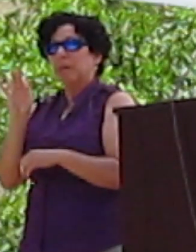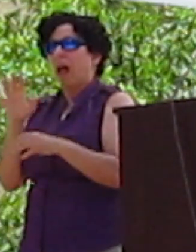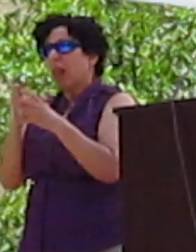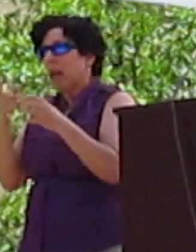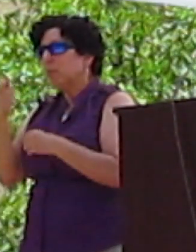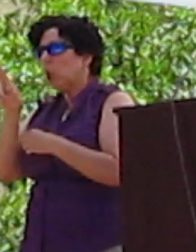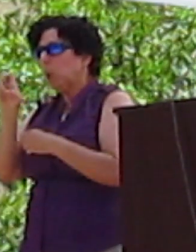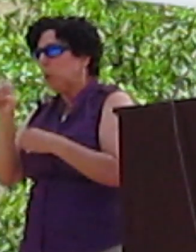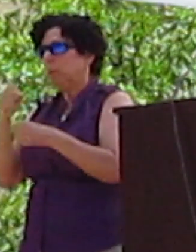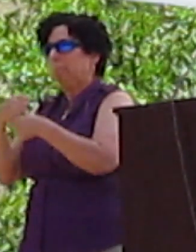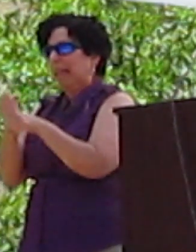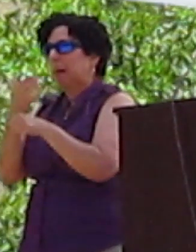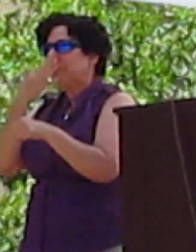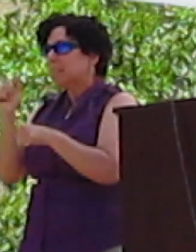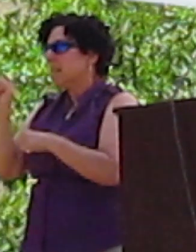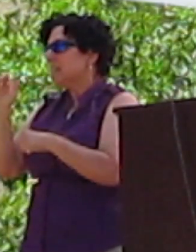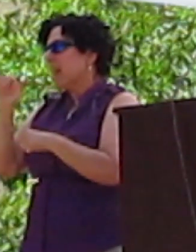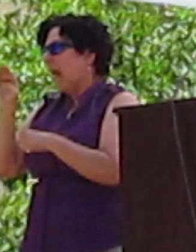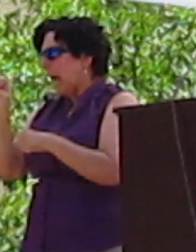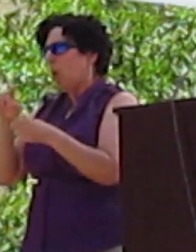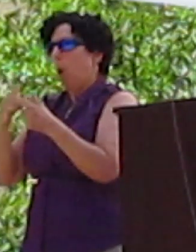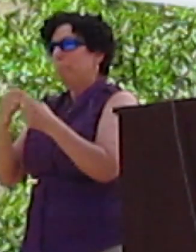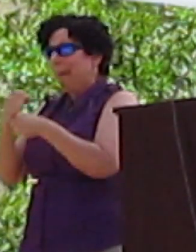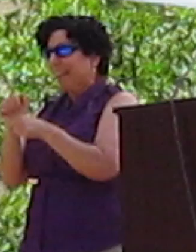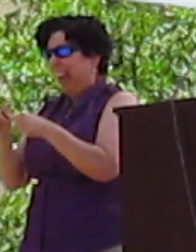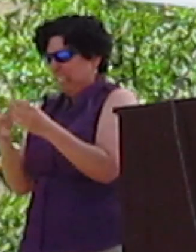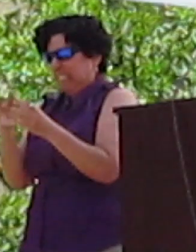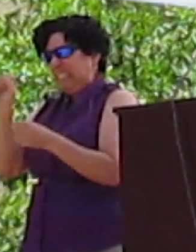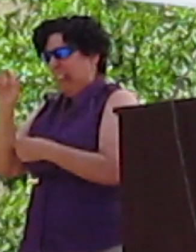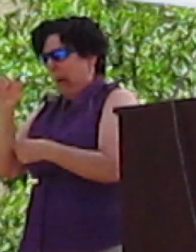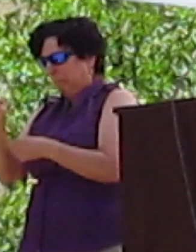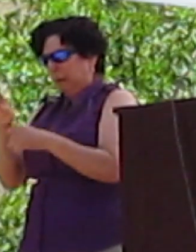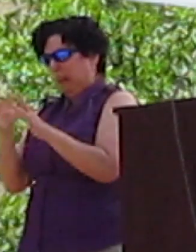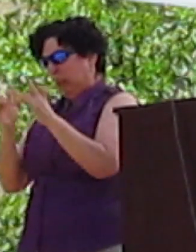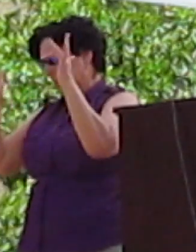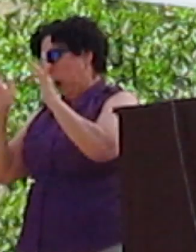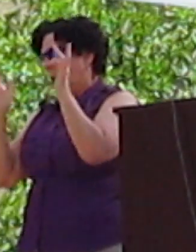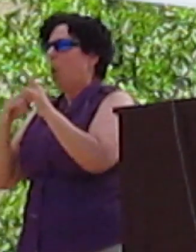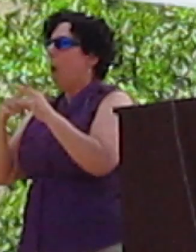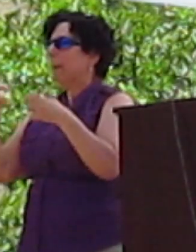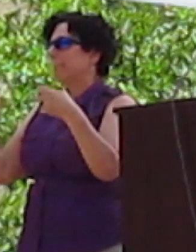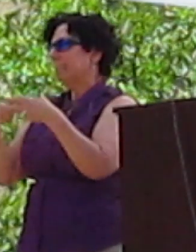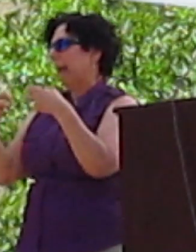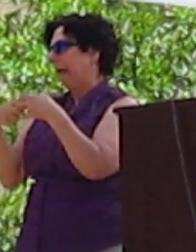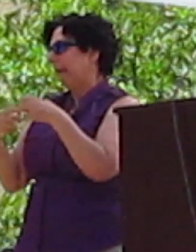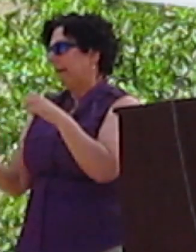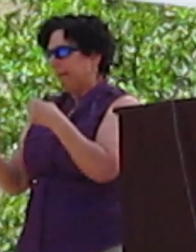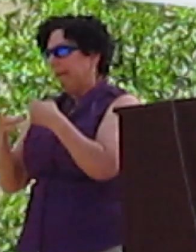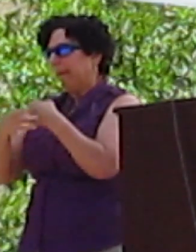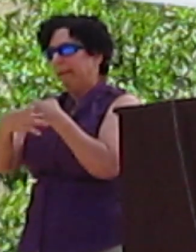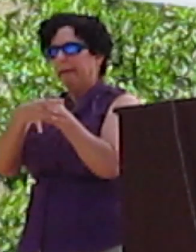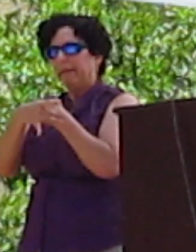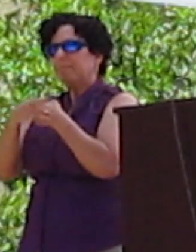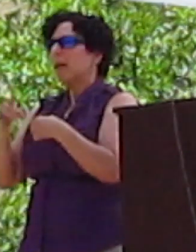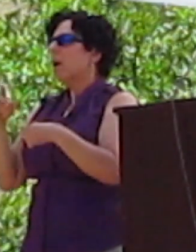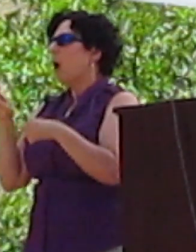make the best slime, how to make it sparkle, or even how to make it magnetic. Another great example is something called the strawberry